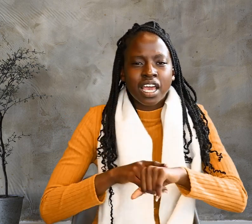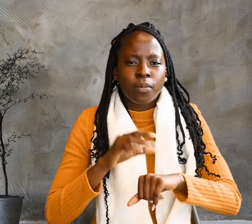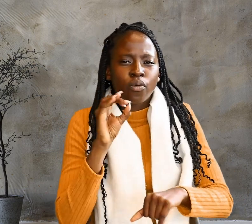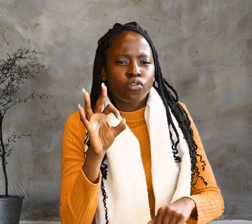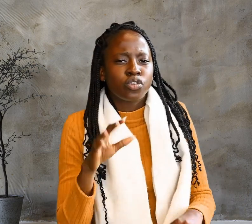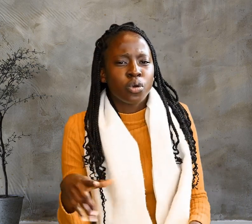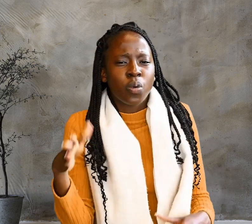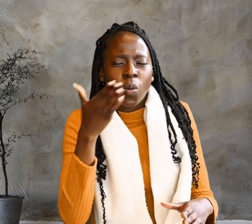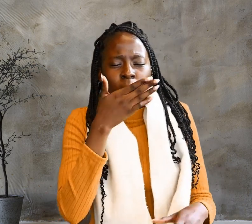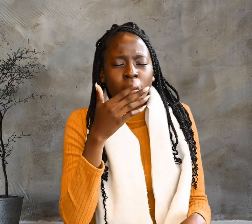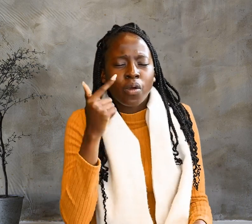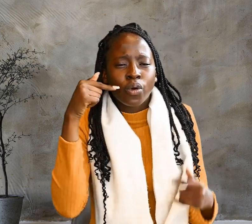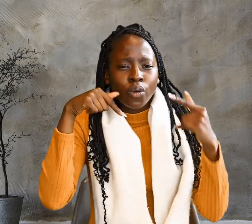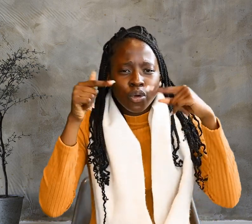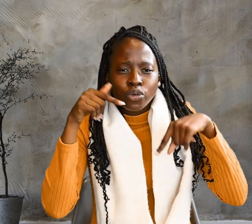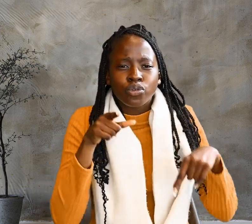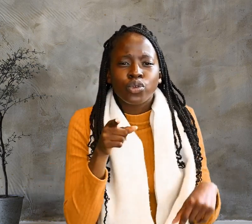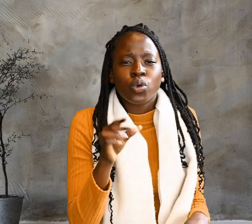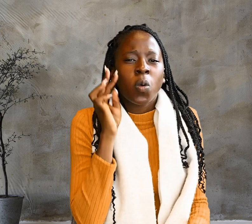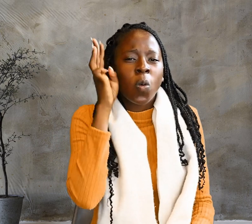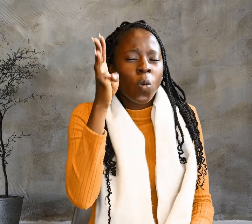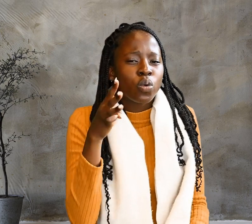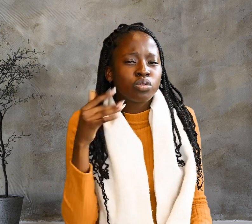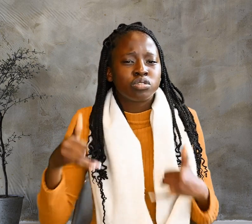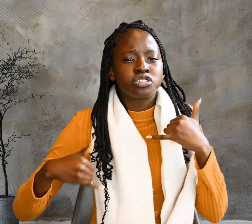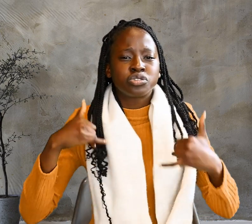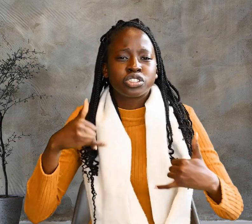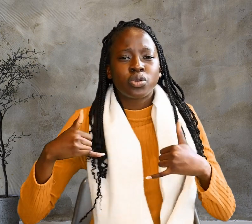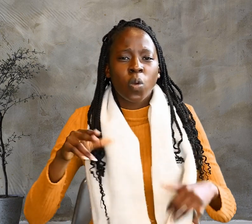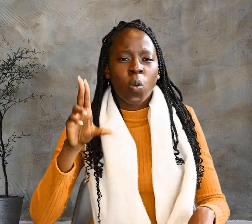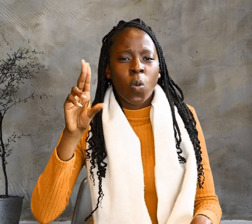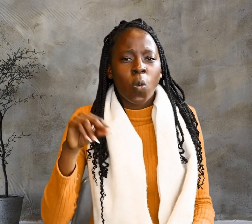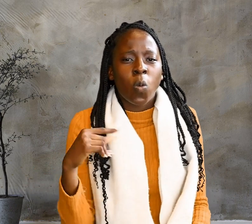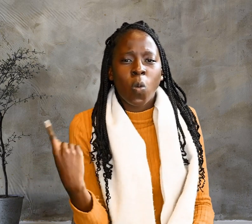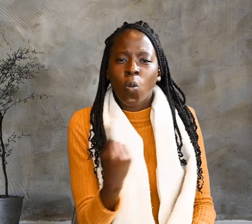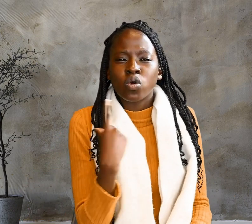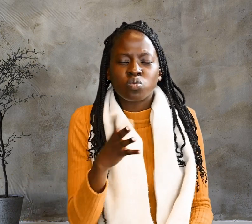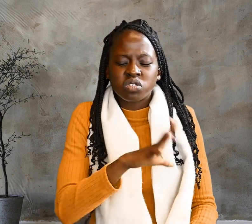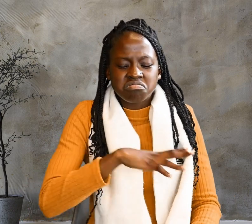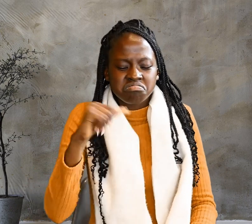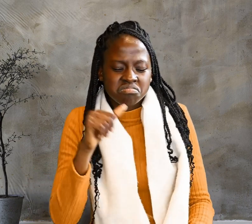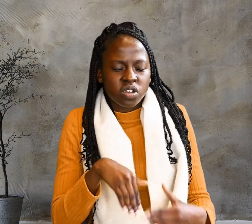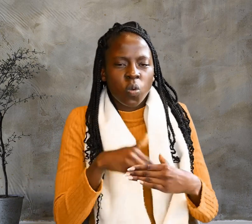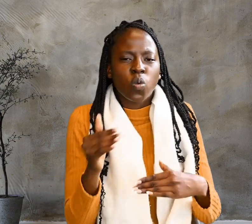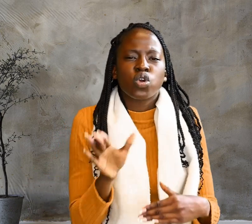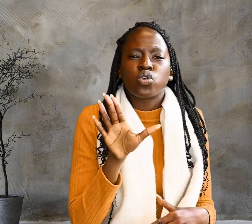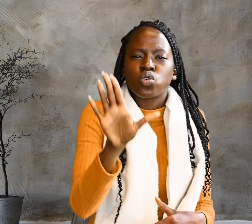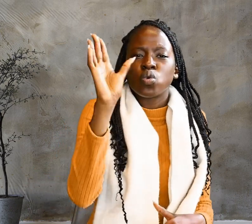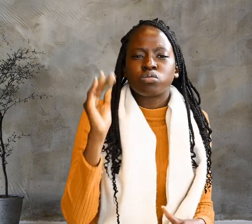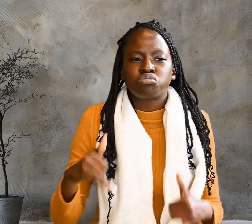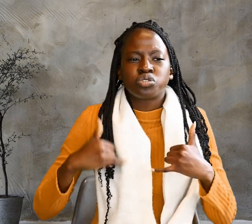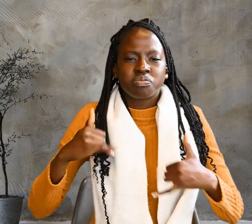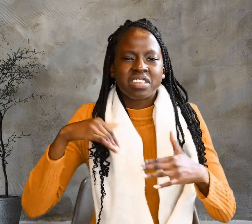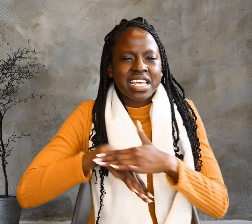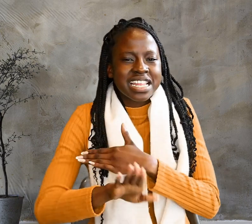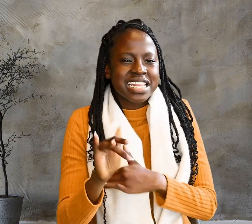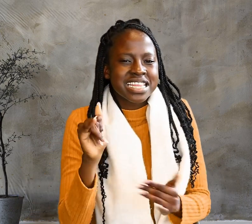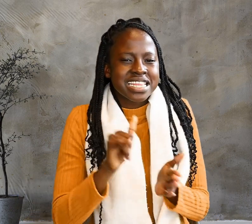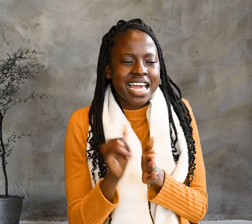and you'll rejoice, and no one will take away your joy. In that day, you will no